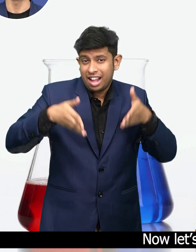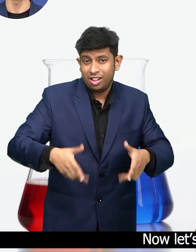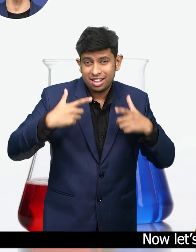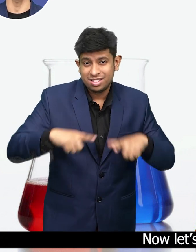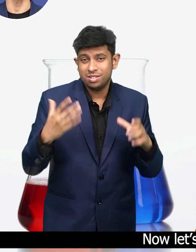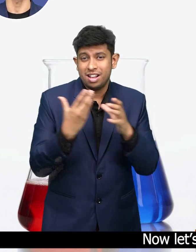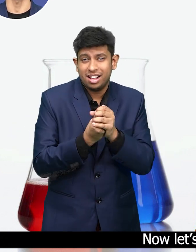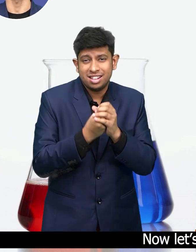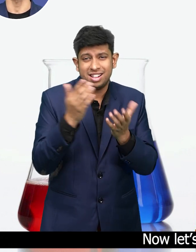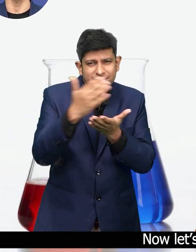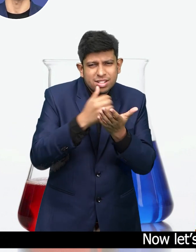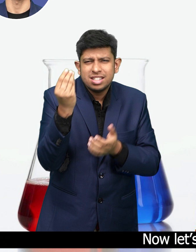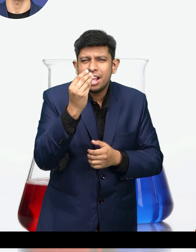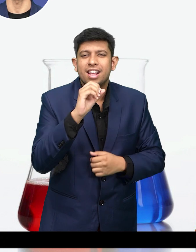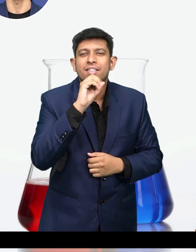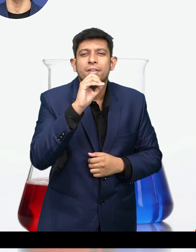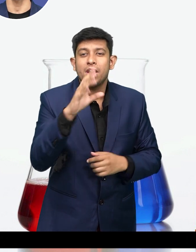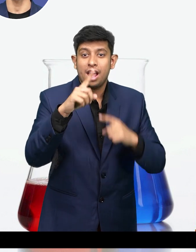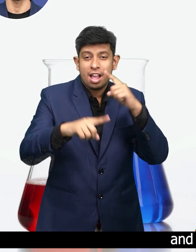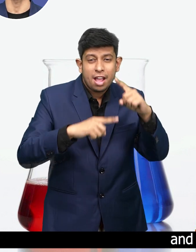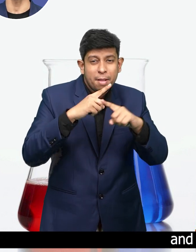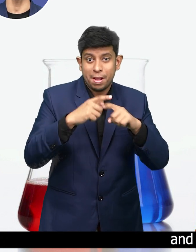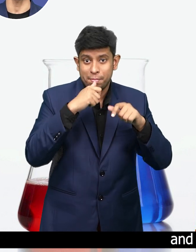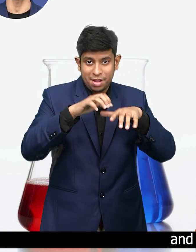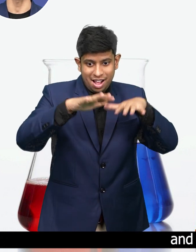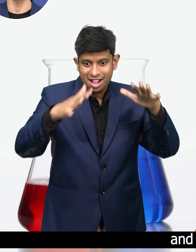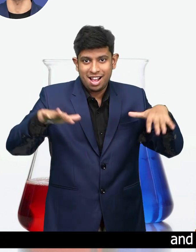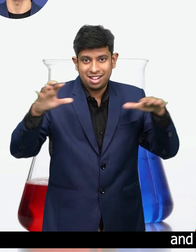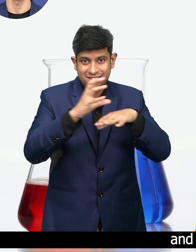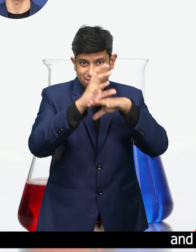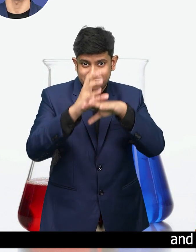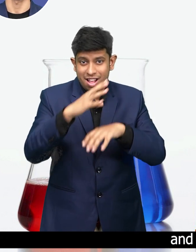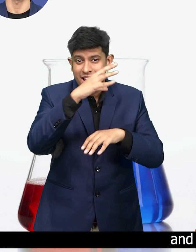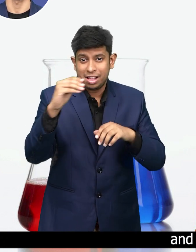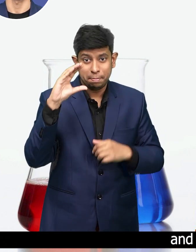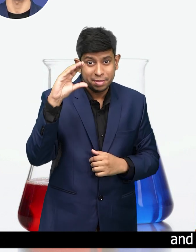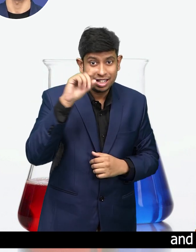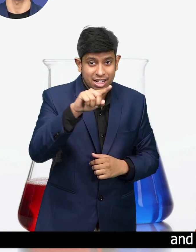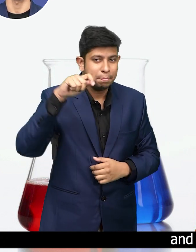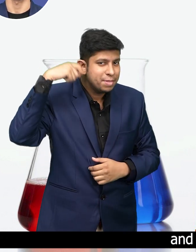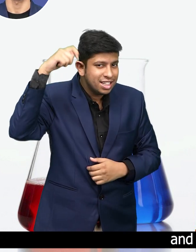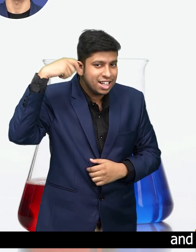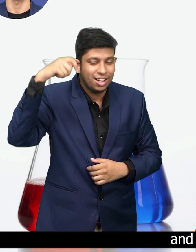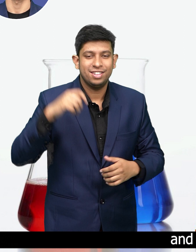Now let us gather some information about flotation and density in this video.